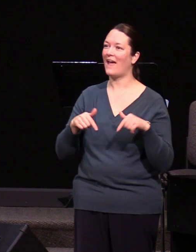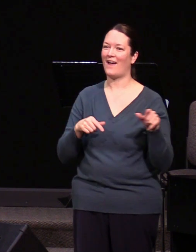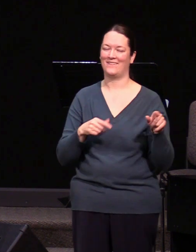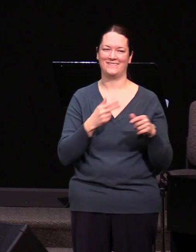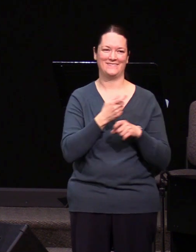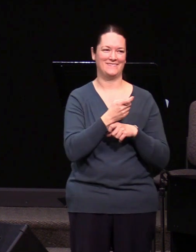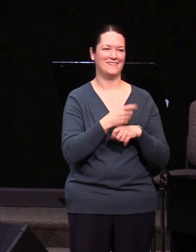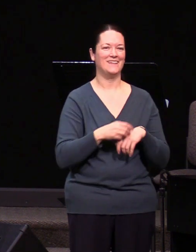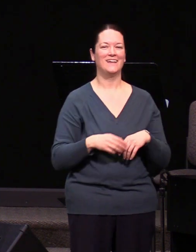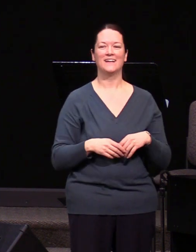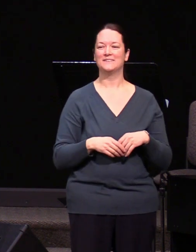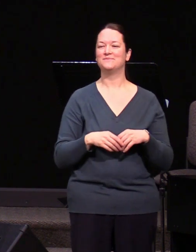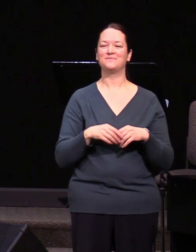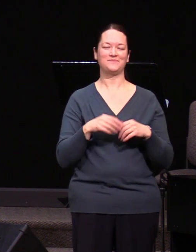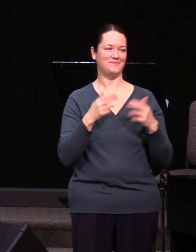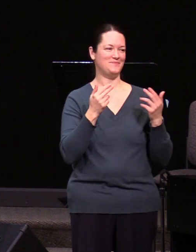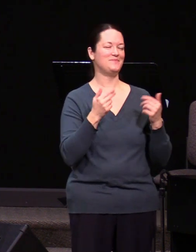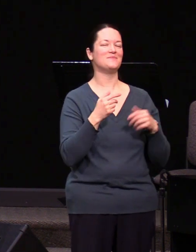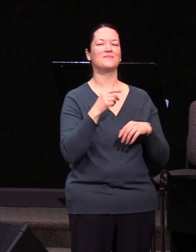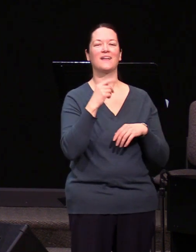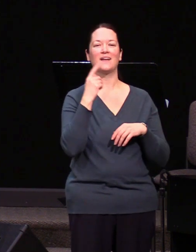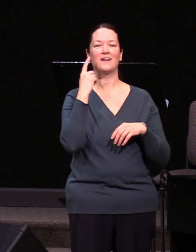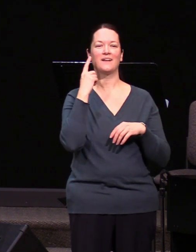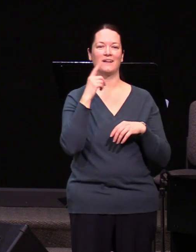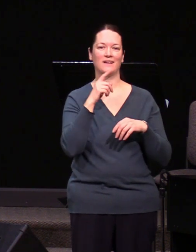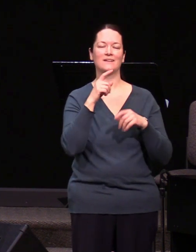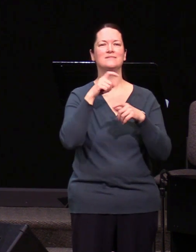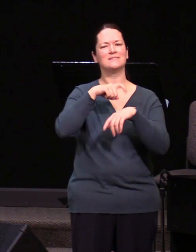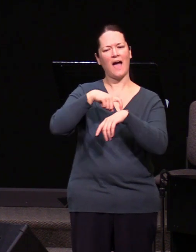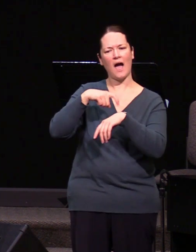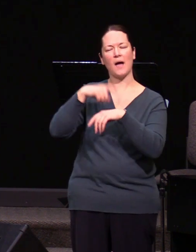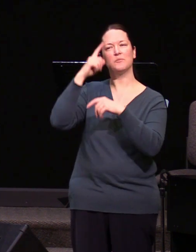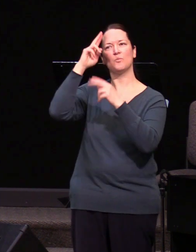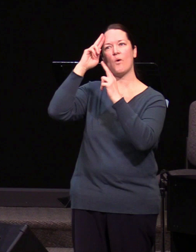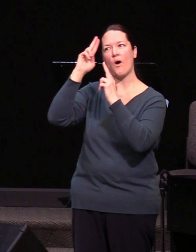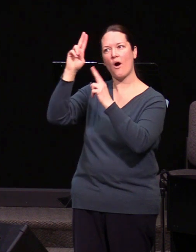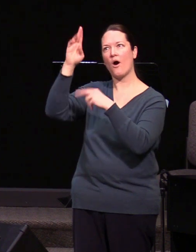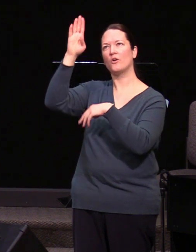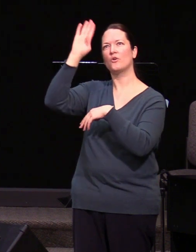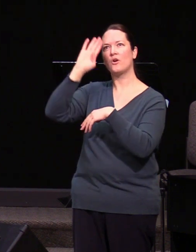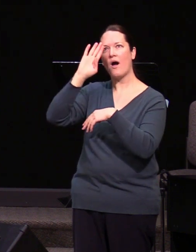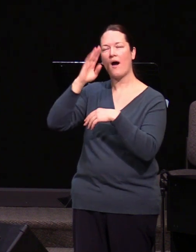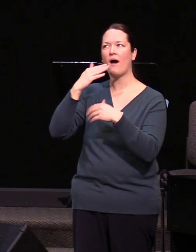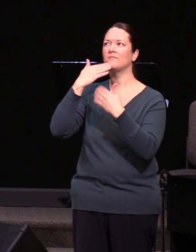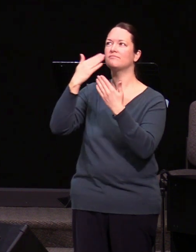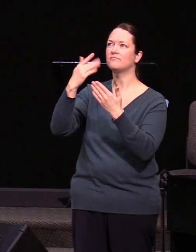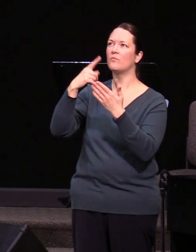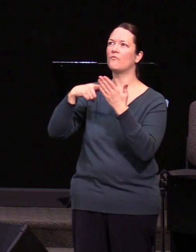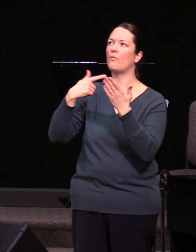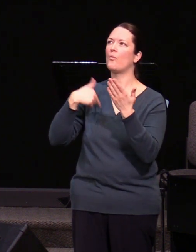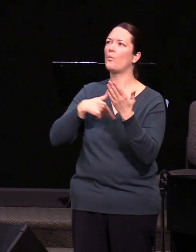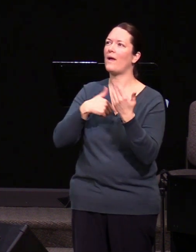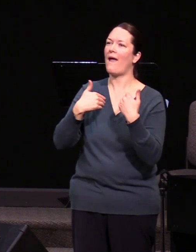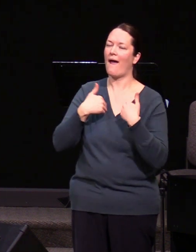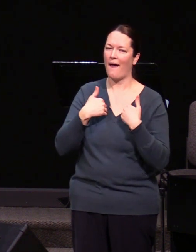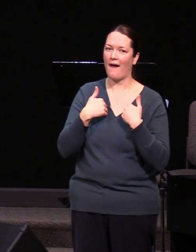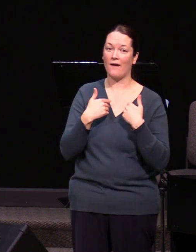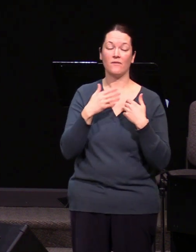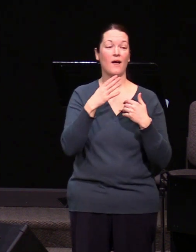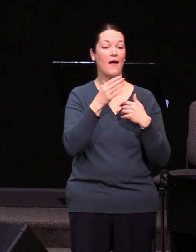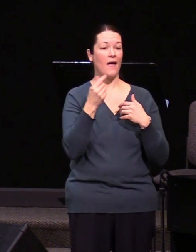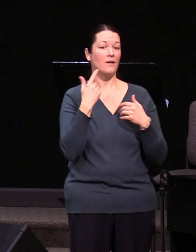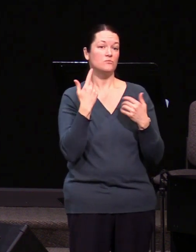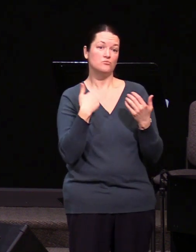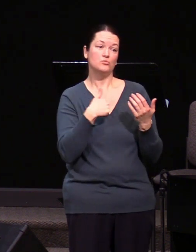Because, yeah, on one hand, it's to take time to honor God and give thanks for what we have, but also, and it's just something we